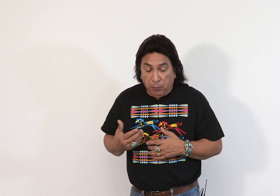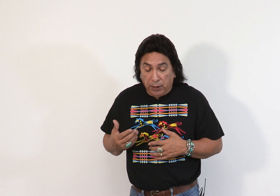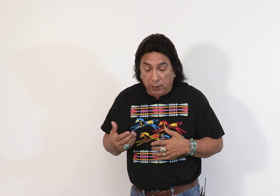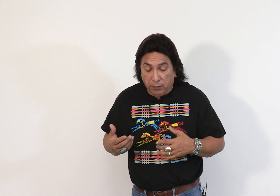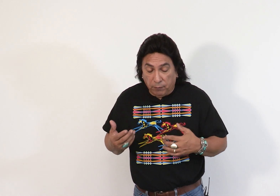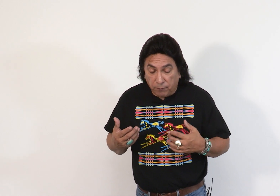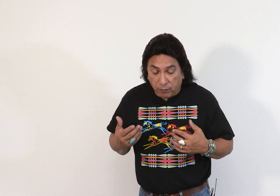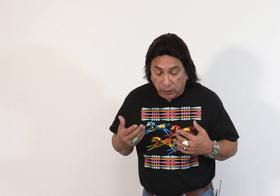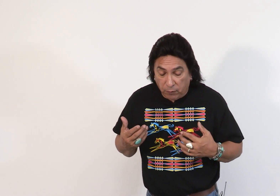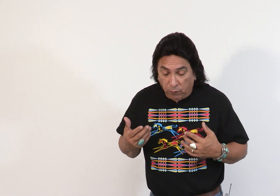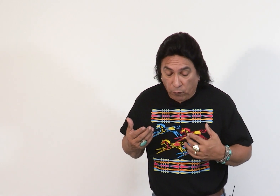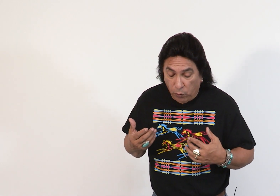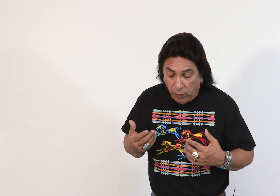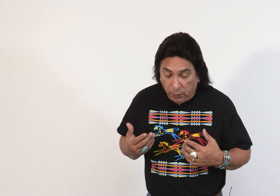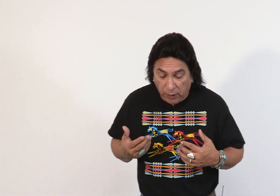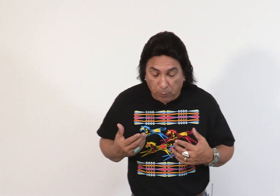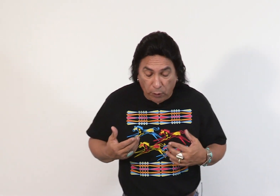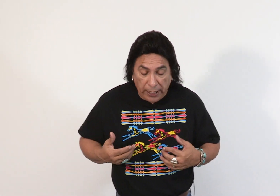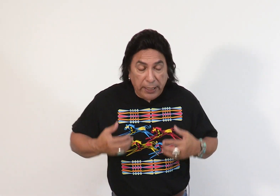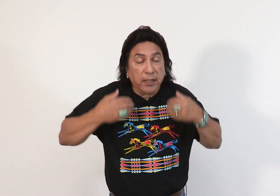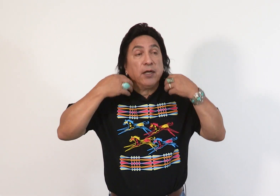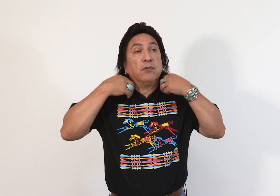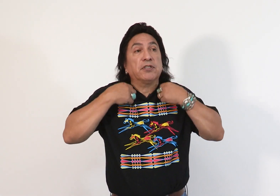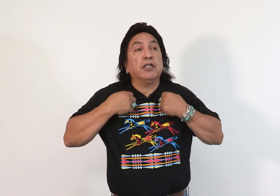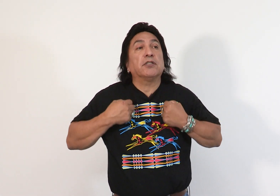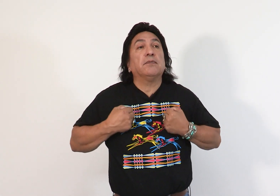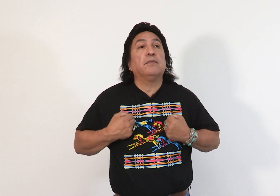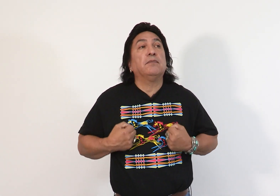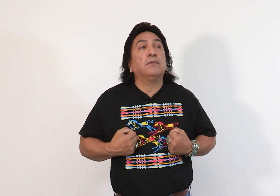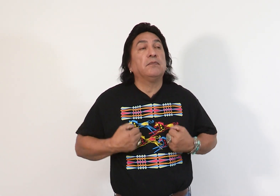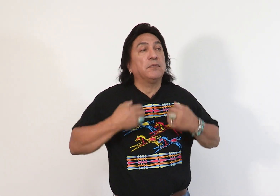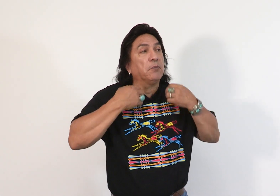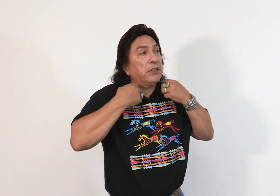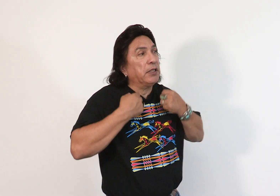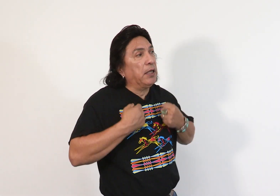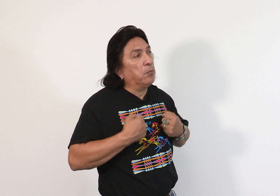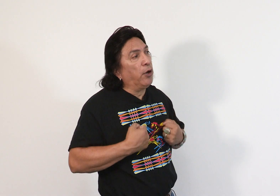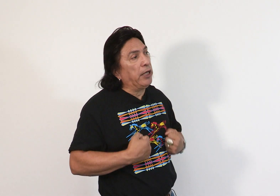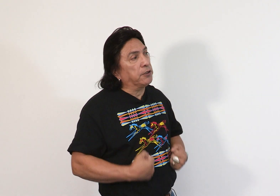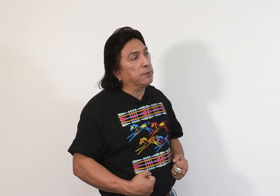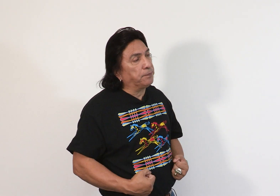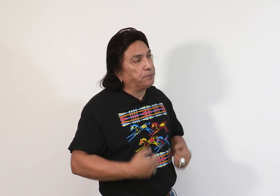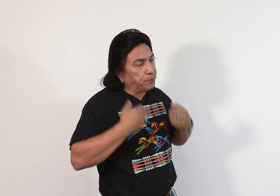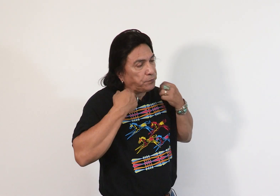but for a braid, it was this. It had braids.